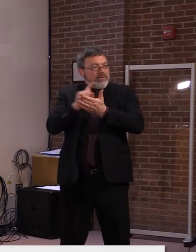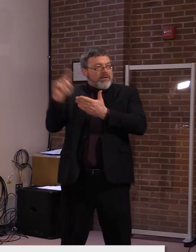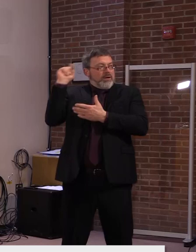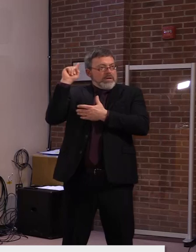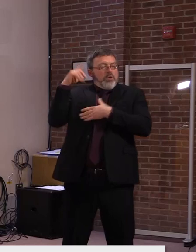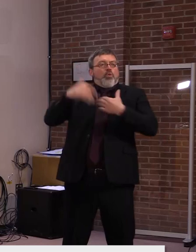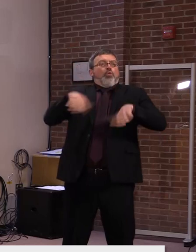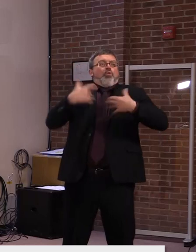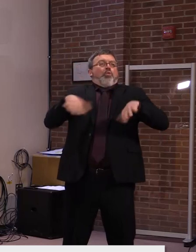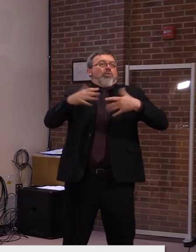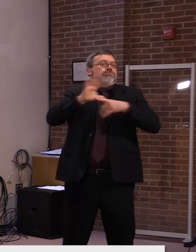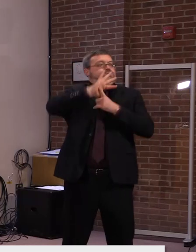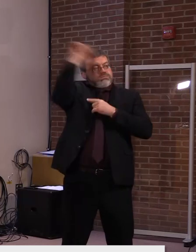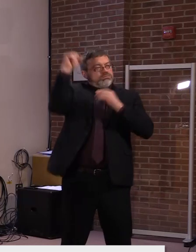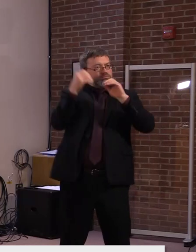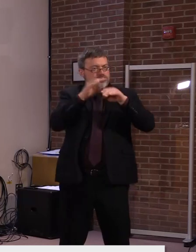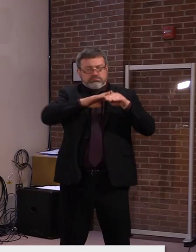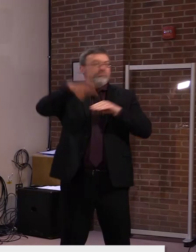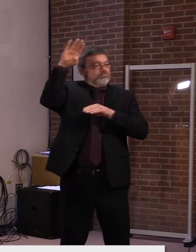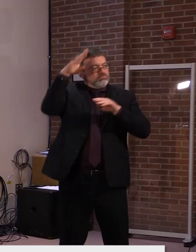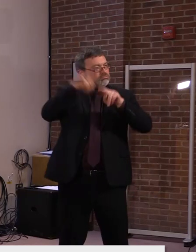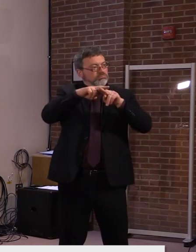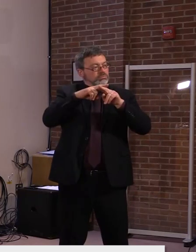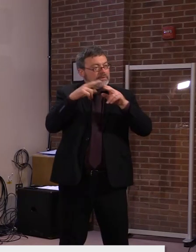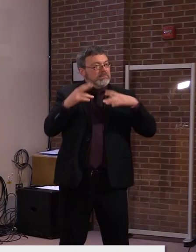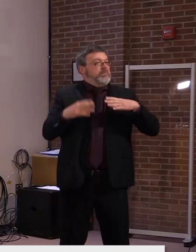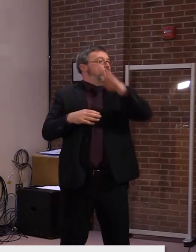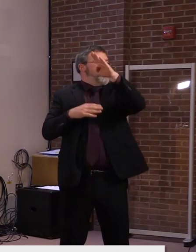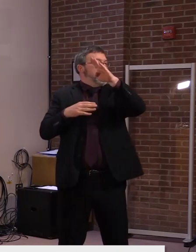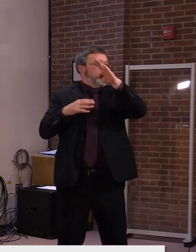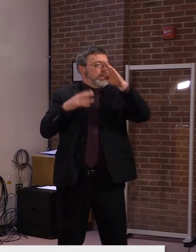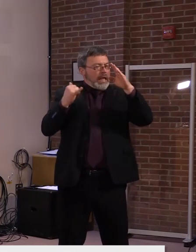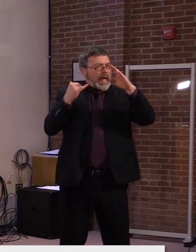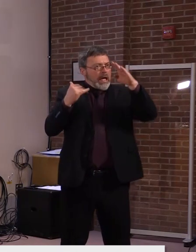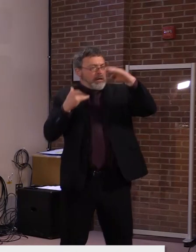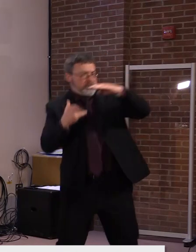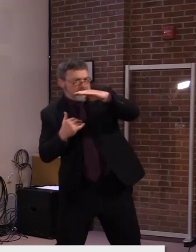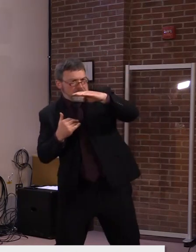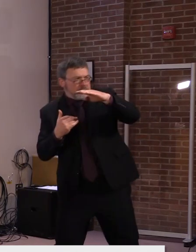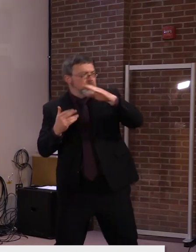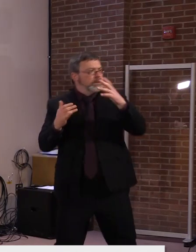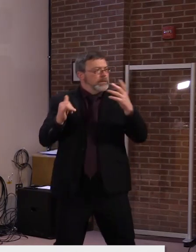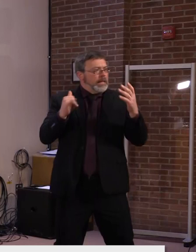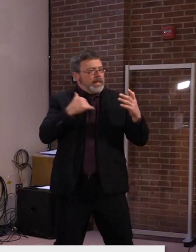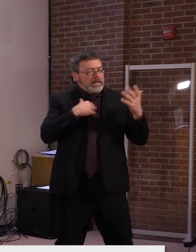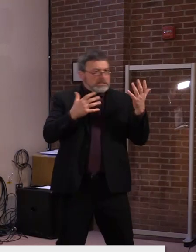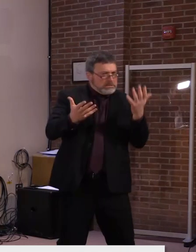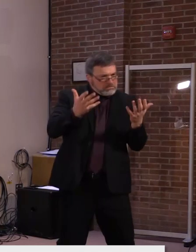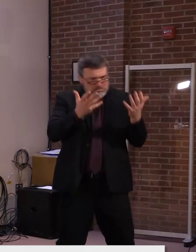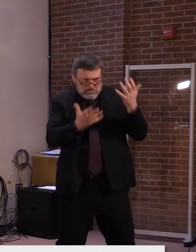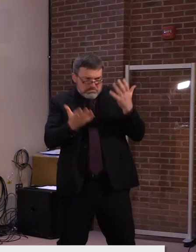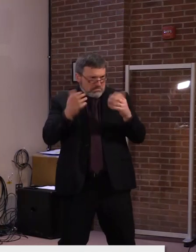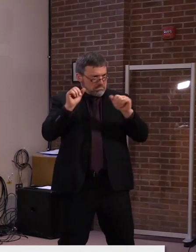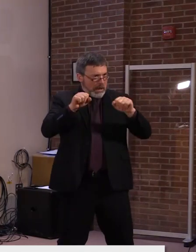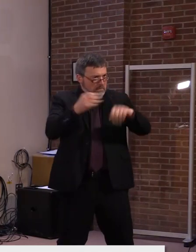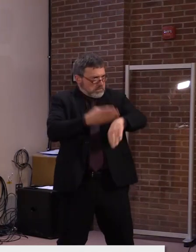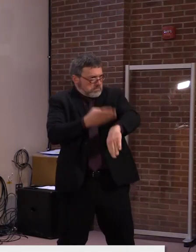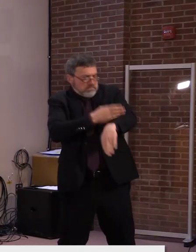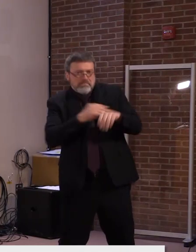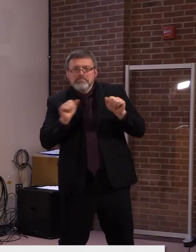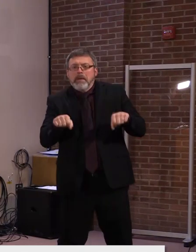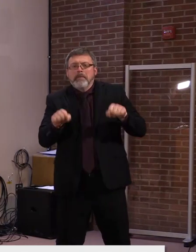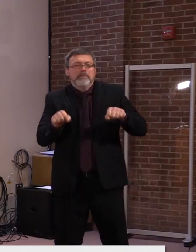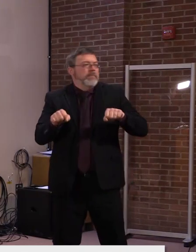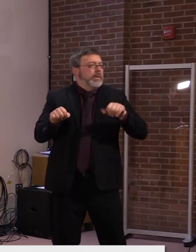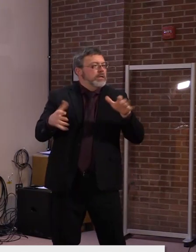of our forecast. So again, consistent with some good news here in the data that things are consistent. But